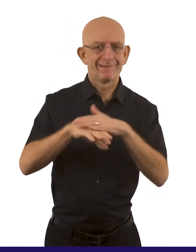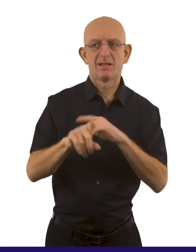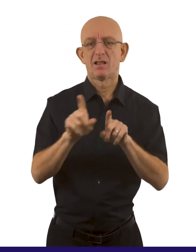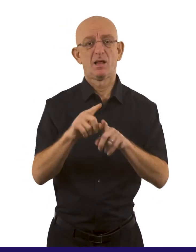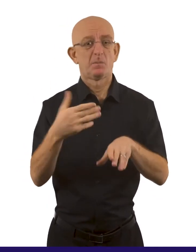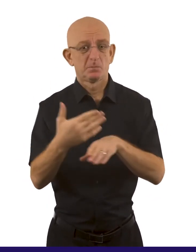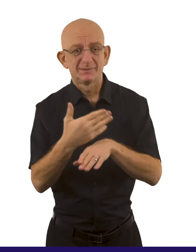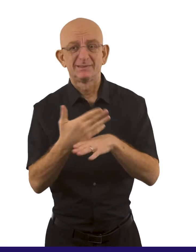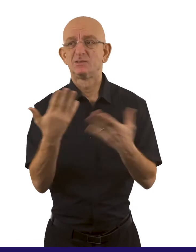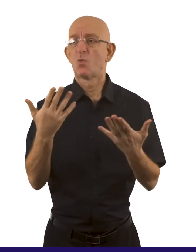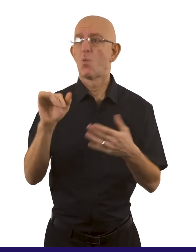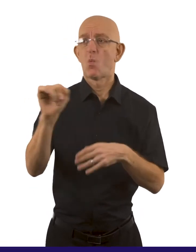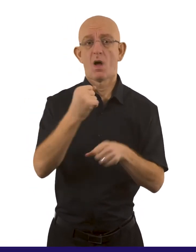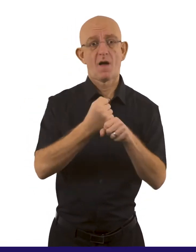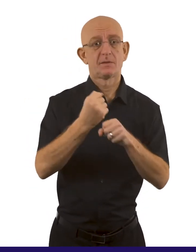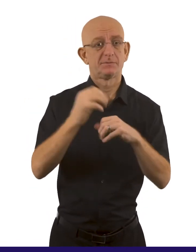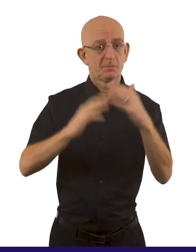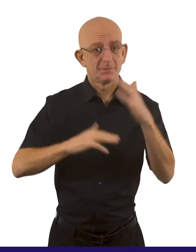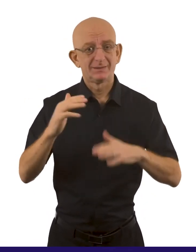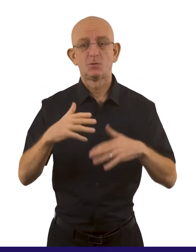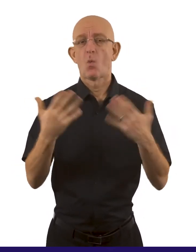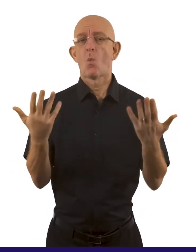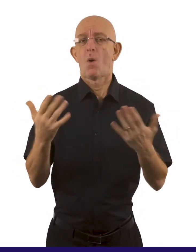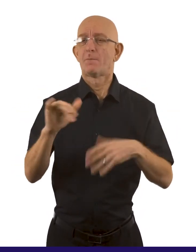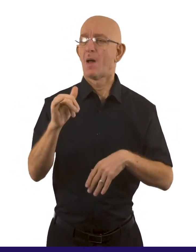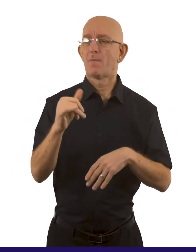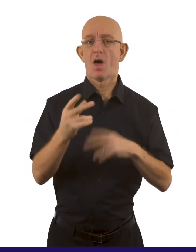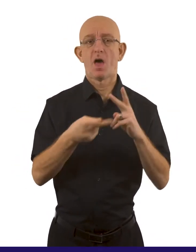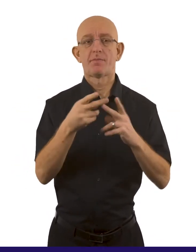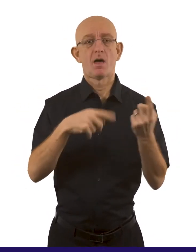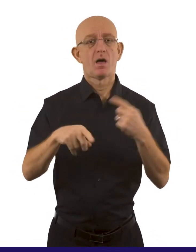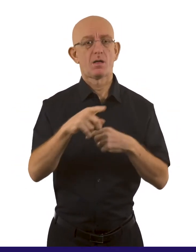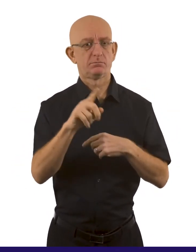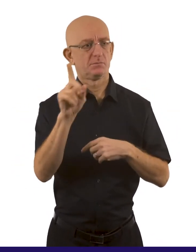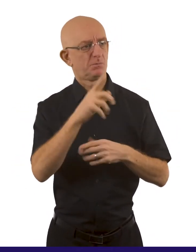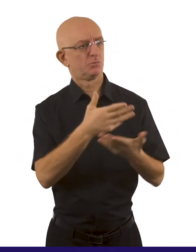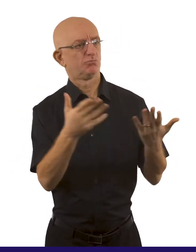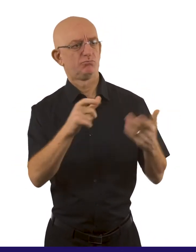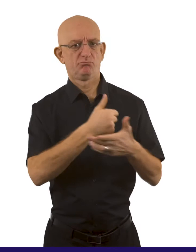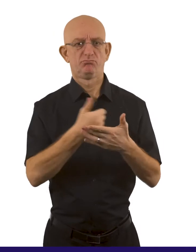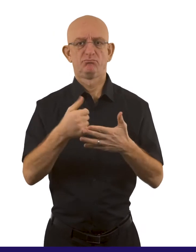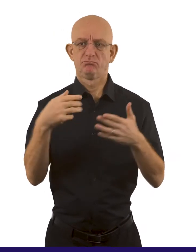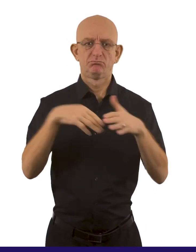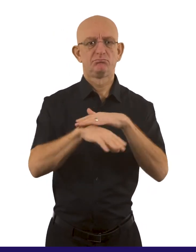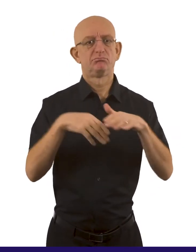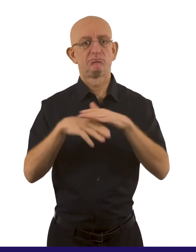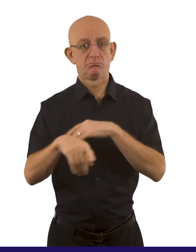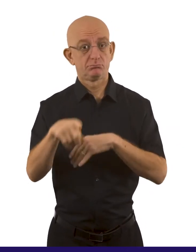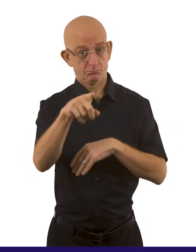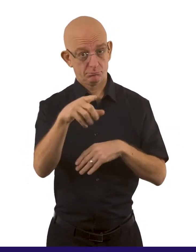buildings, open brackets, including businesses, government buildings, and other places the public are frequently